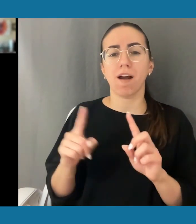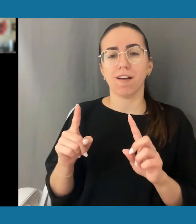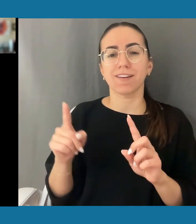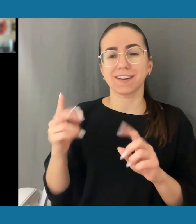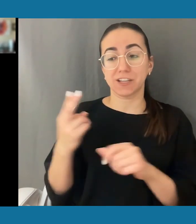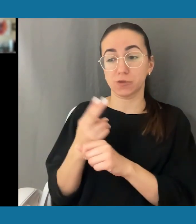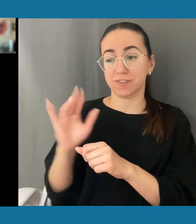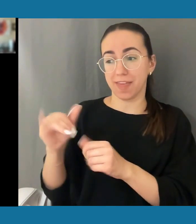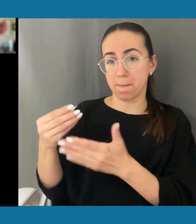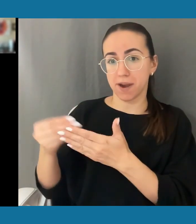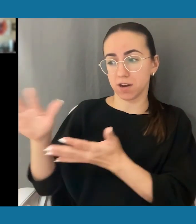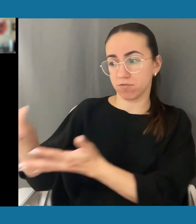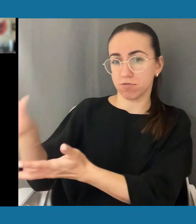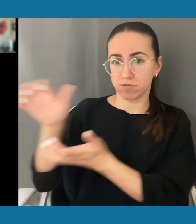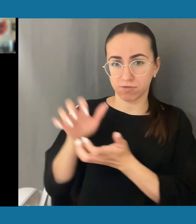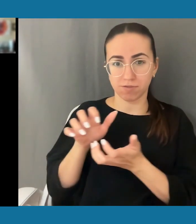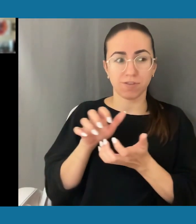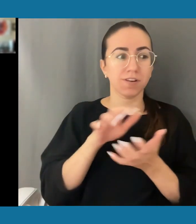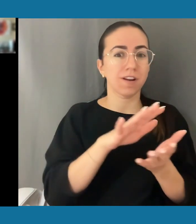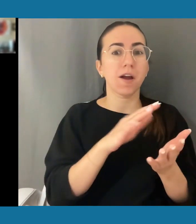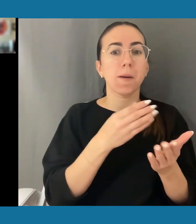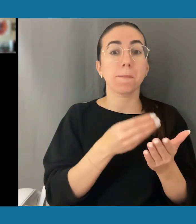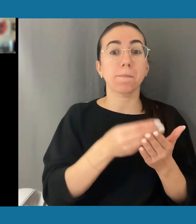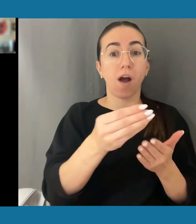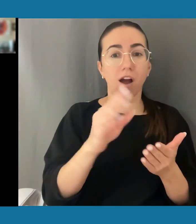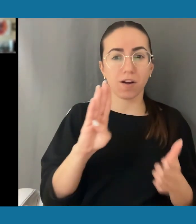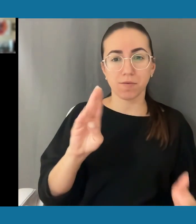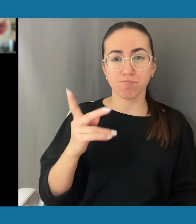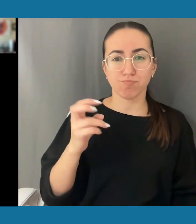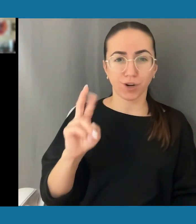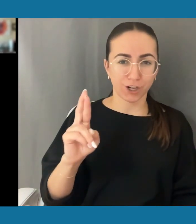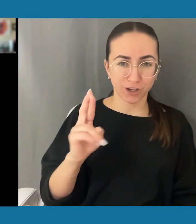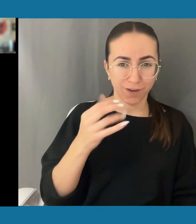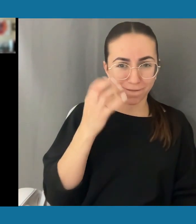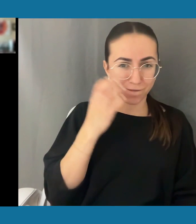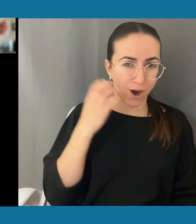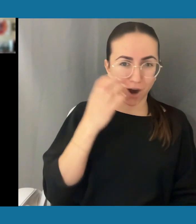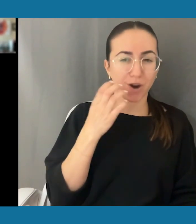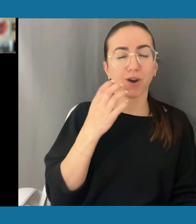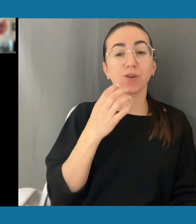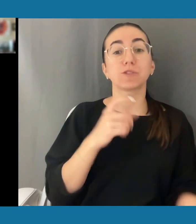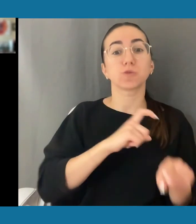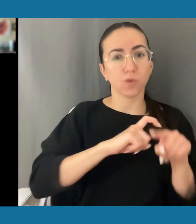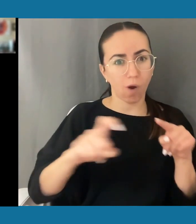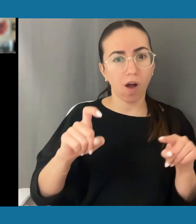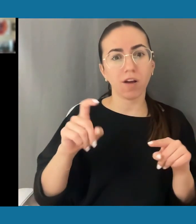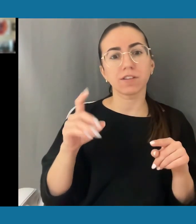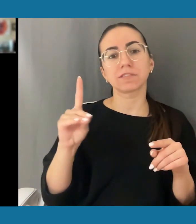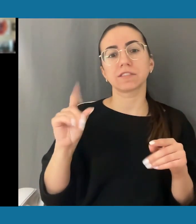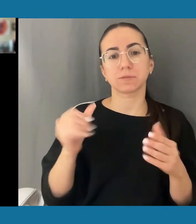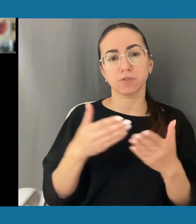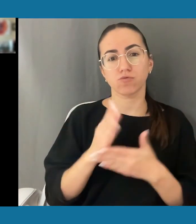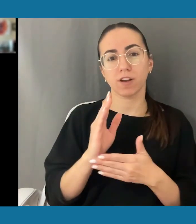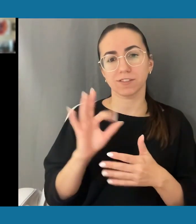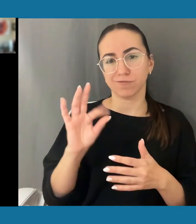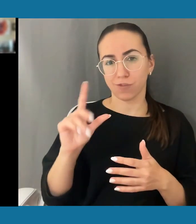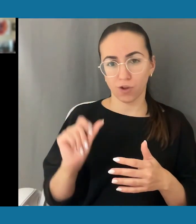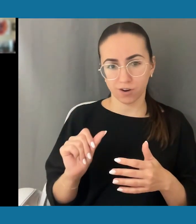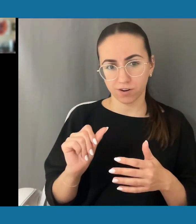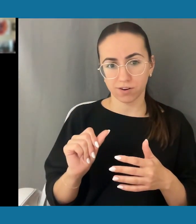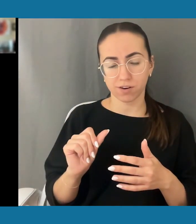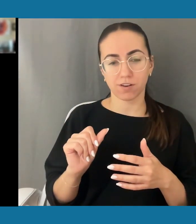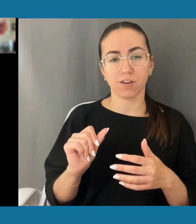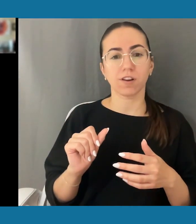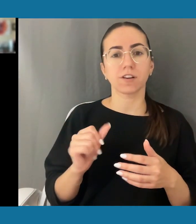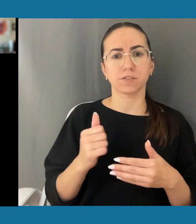burner cell phone in order to call Disability Rights Florida for assistance in terminating his guardianship.